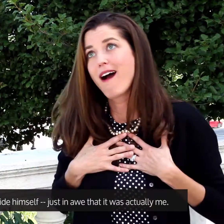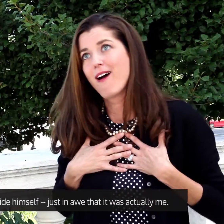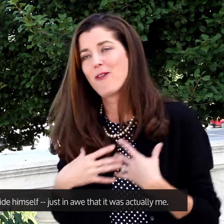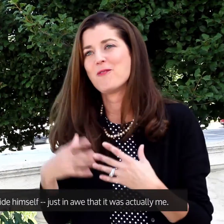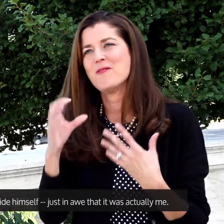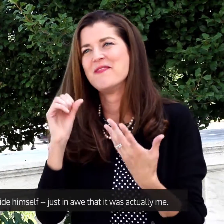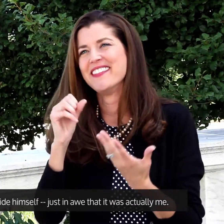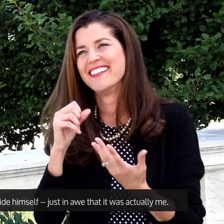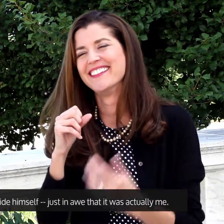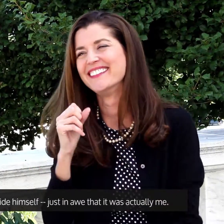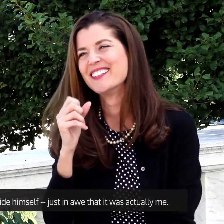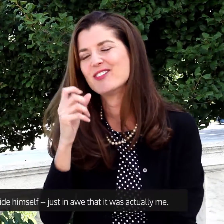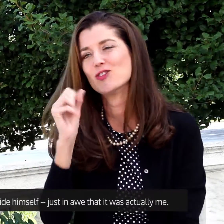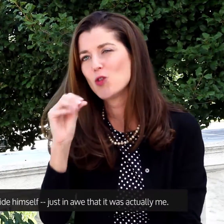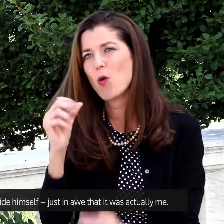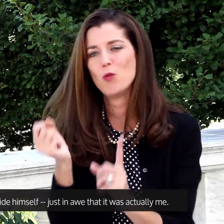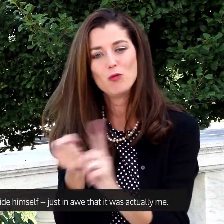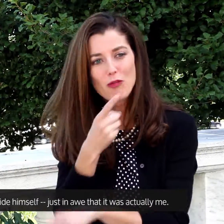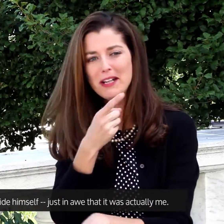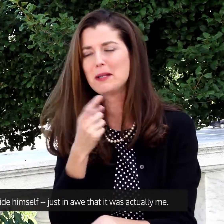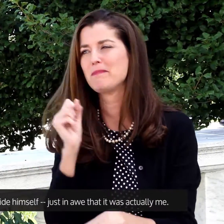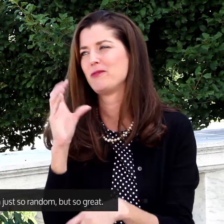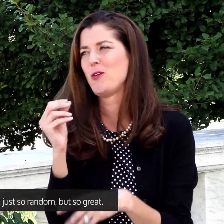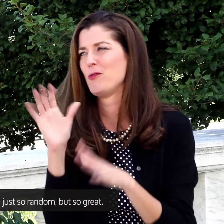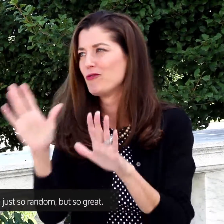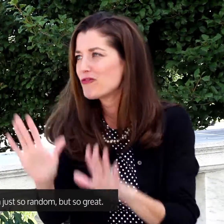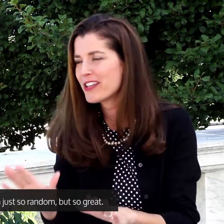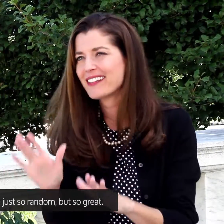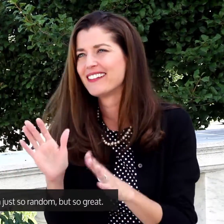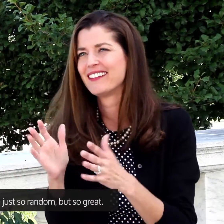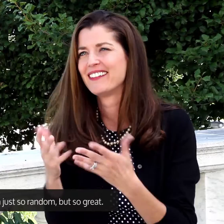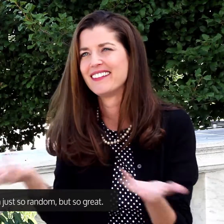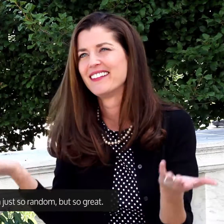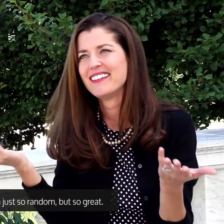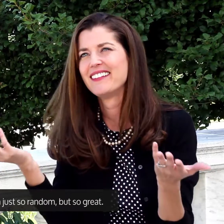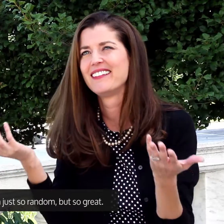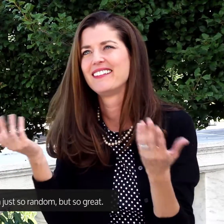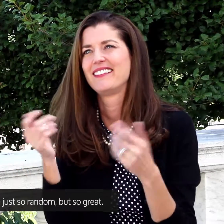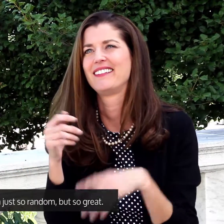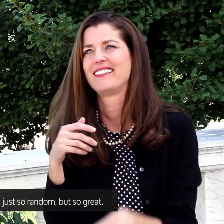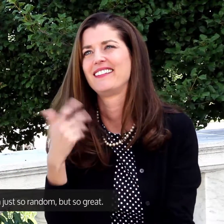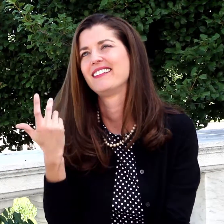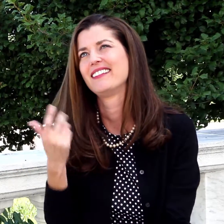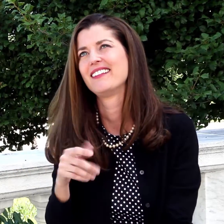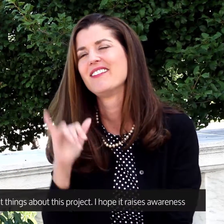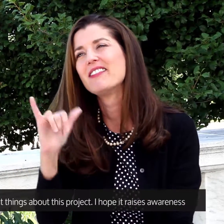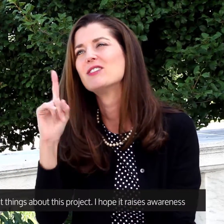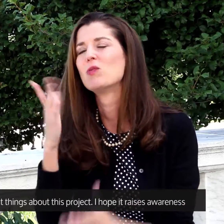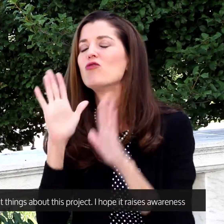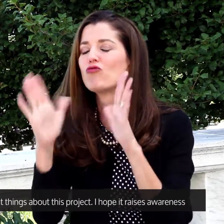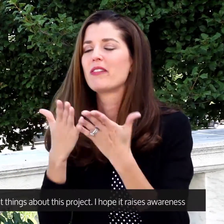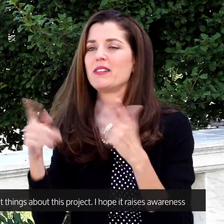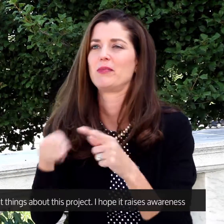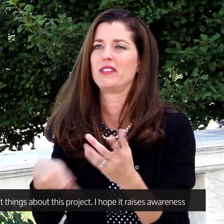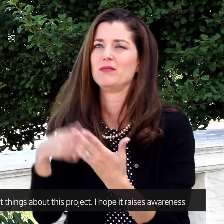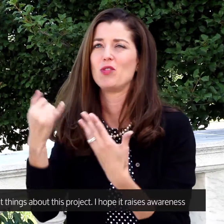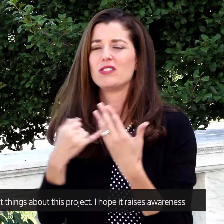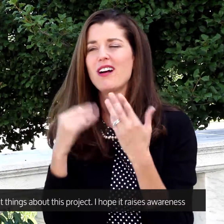himself, just in awe that it was actually me. I mean, just so random, but so great. And that's just one of the great things